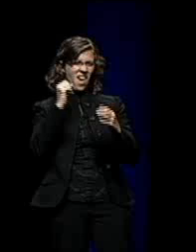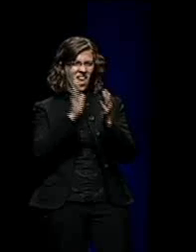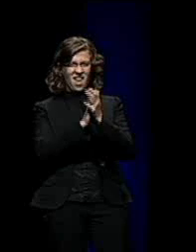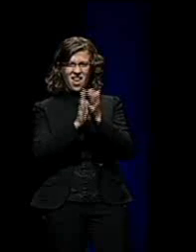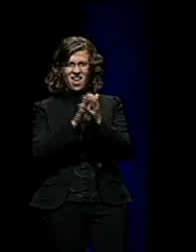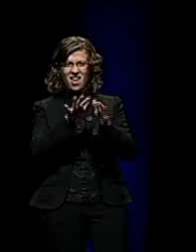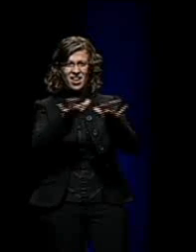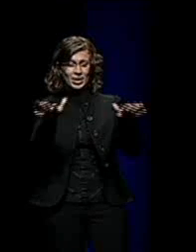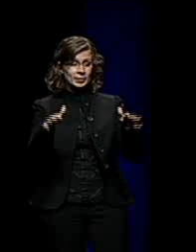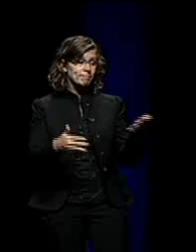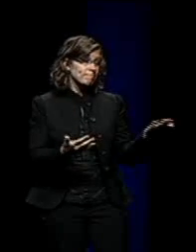You shouldn't.